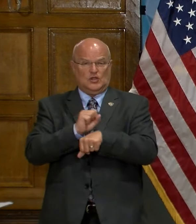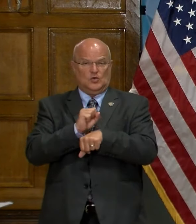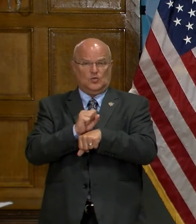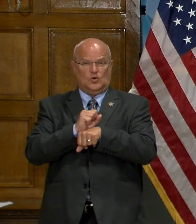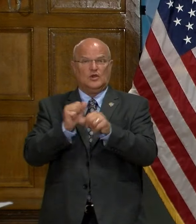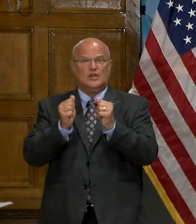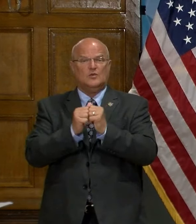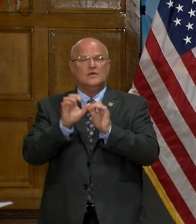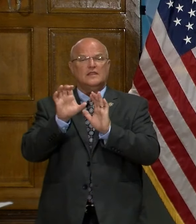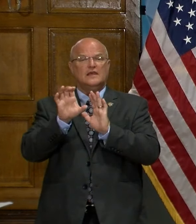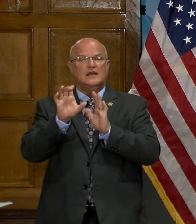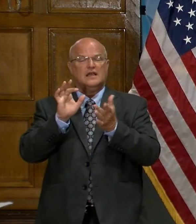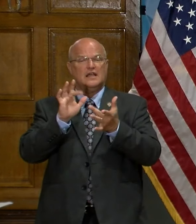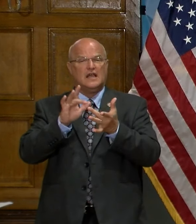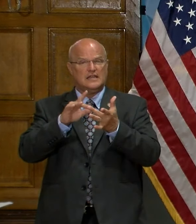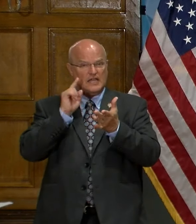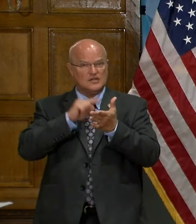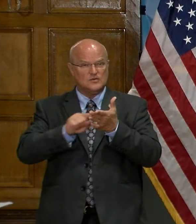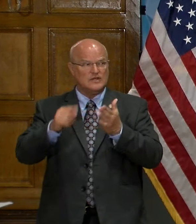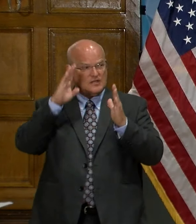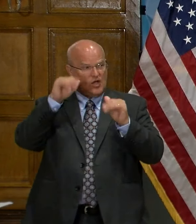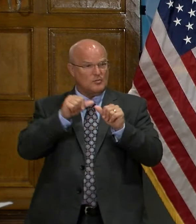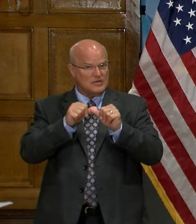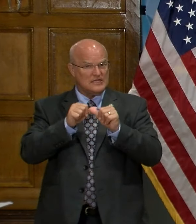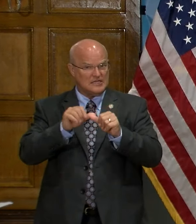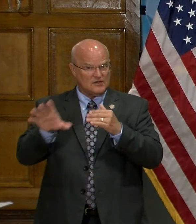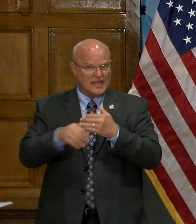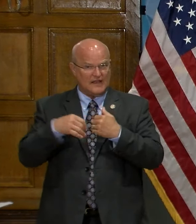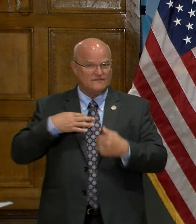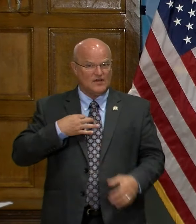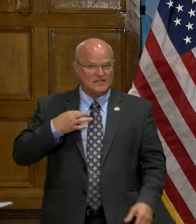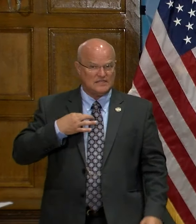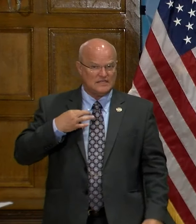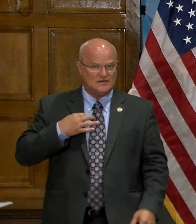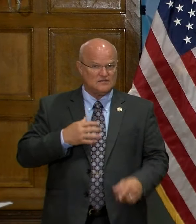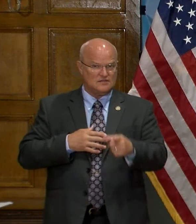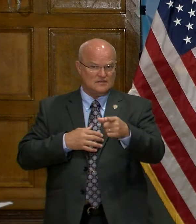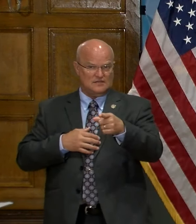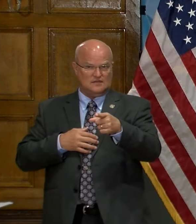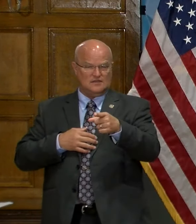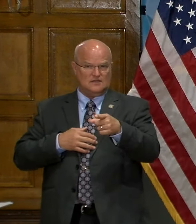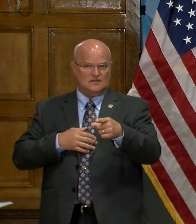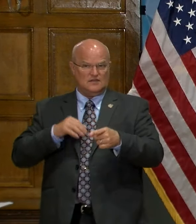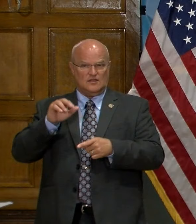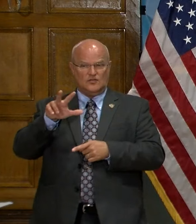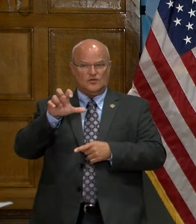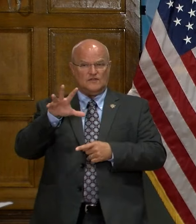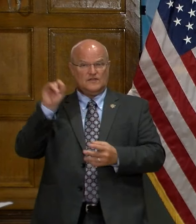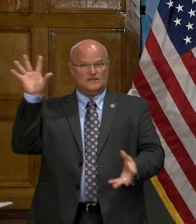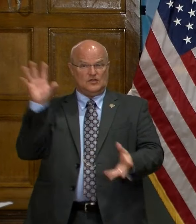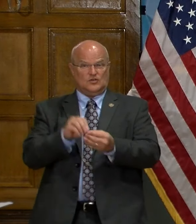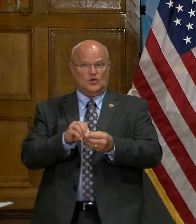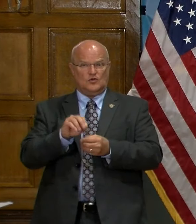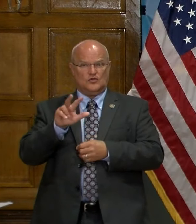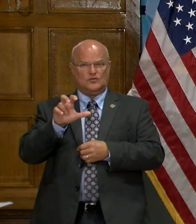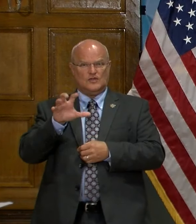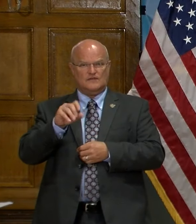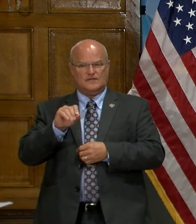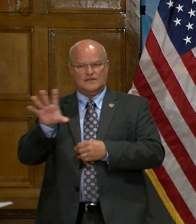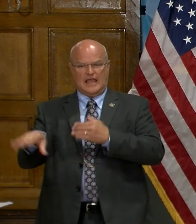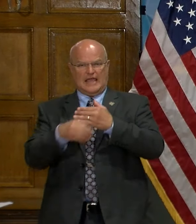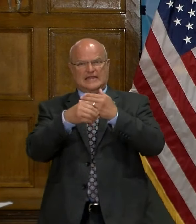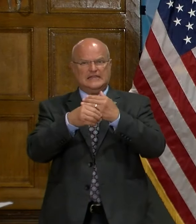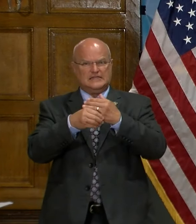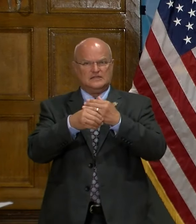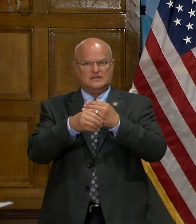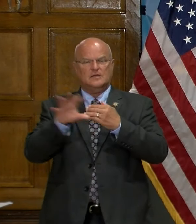working on contact tracing and hoping to continue to add volunteers. Is that 350 total, or is that 350 being